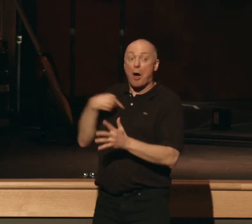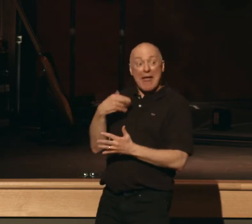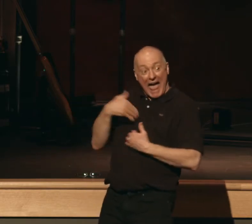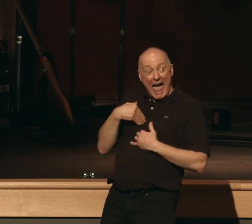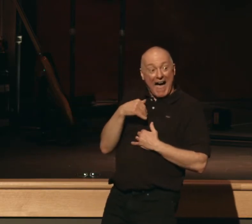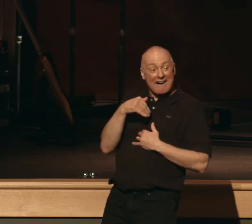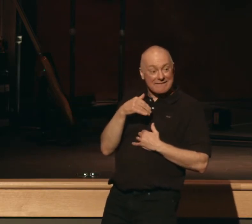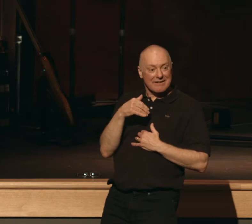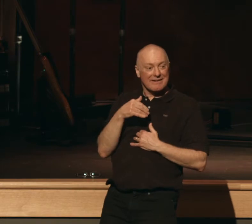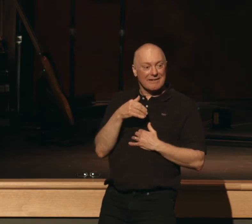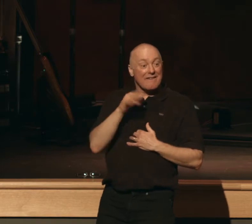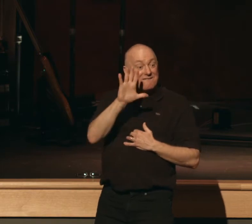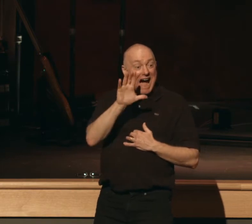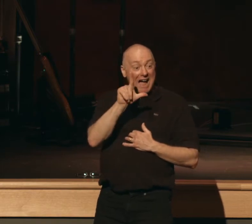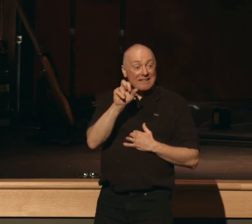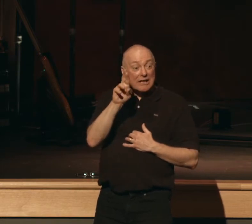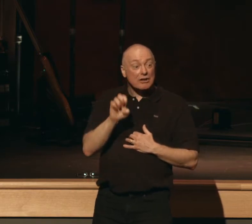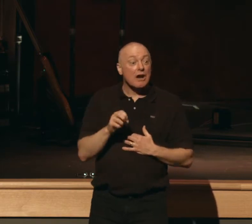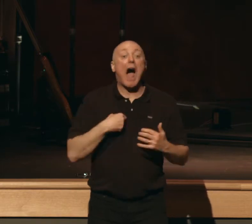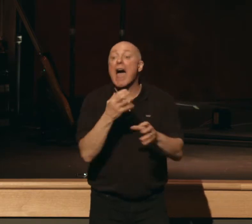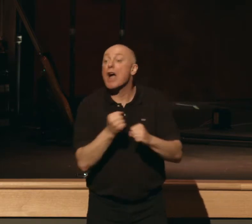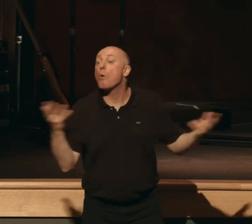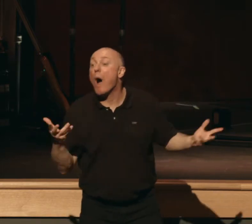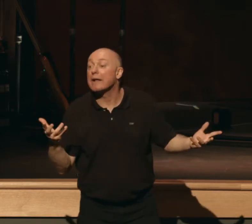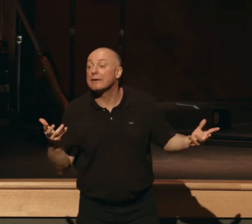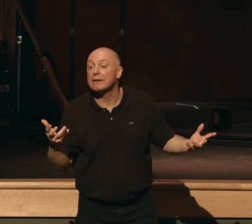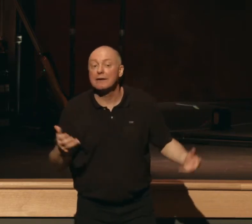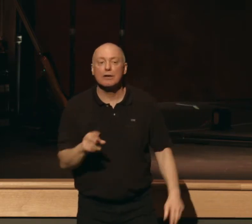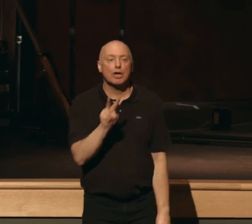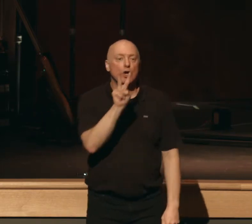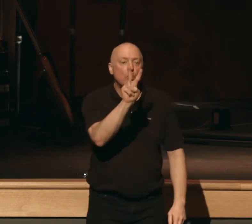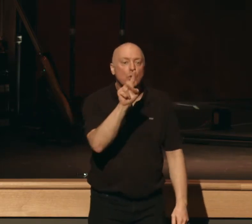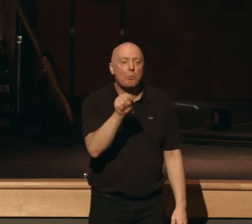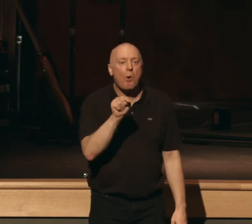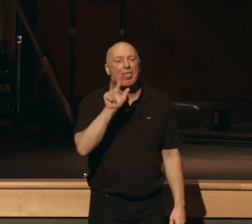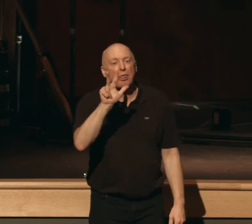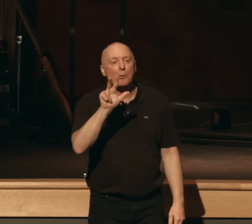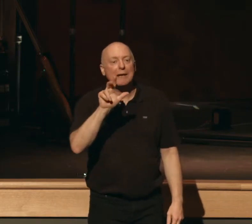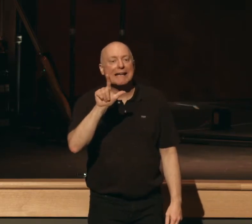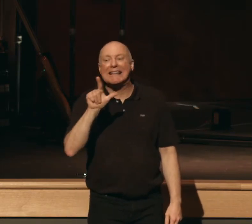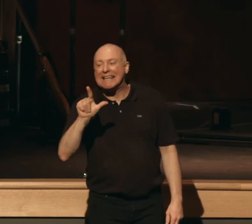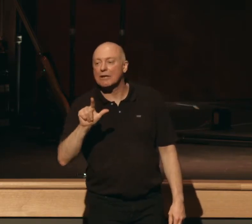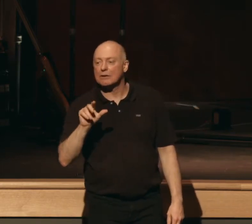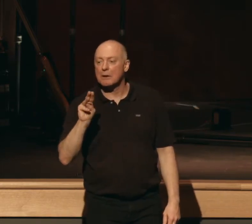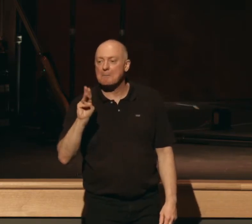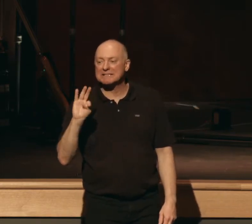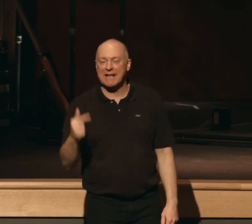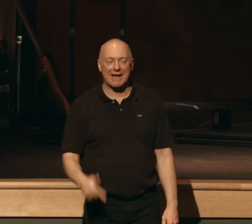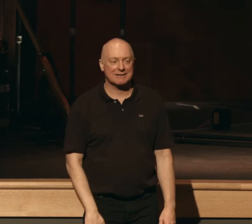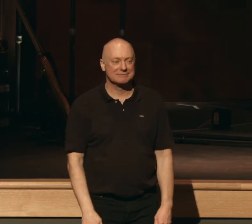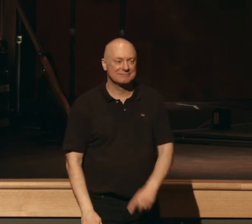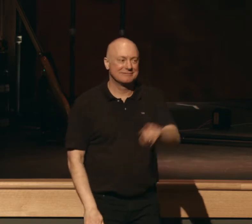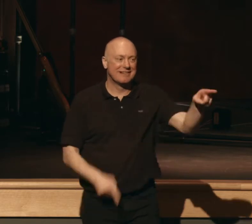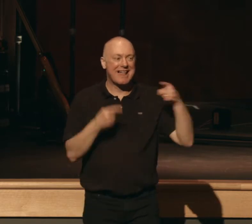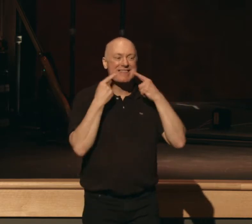years old. So here's what I got instead. Ready? I got a 2.3-liter Mustang.